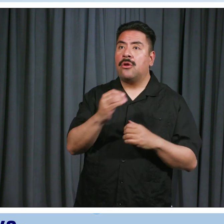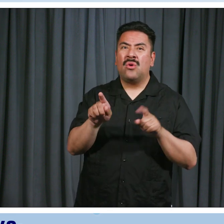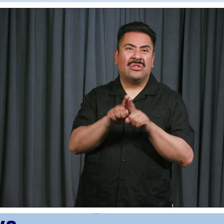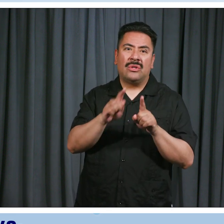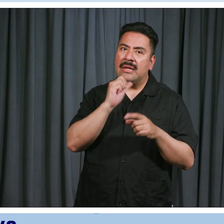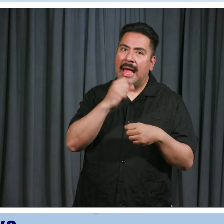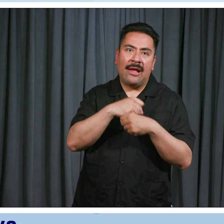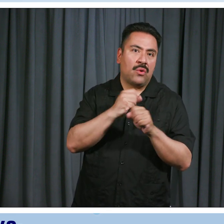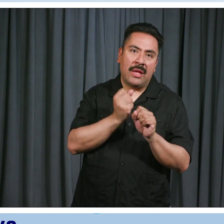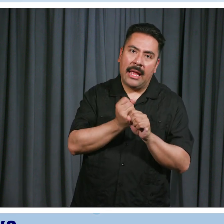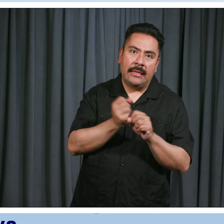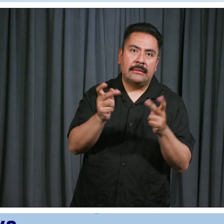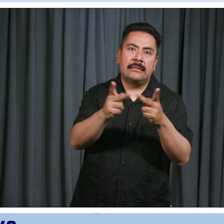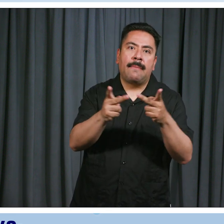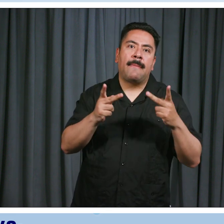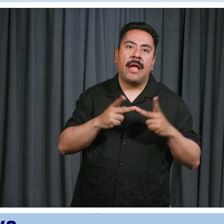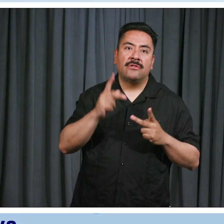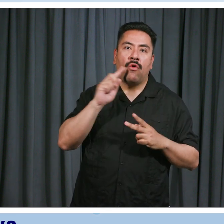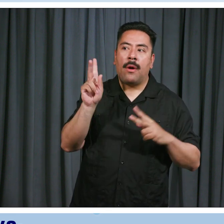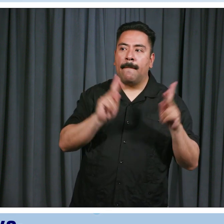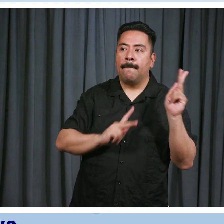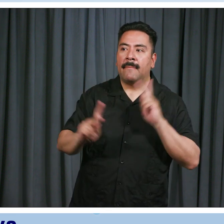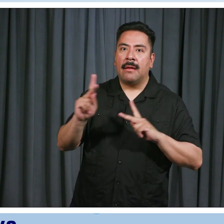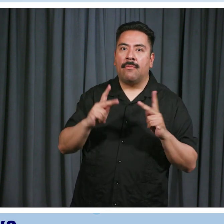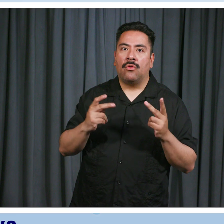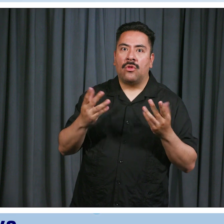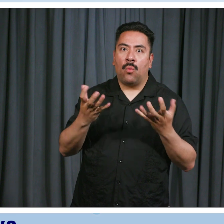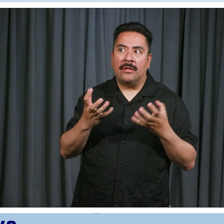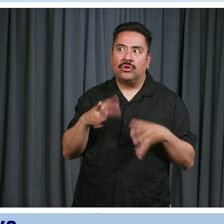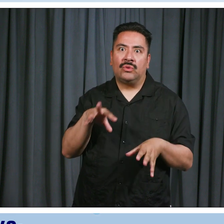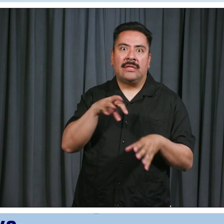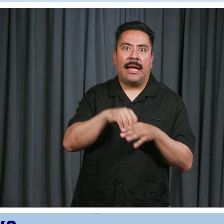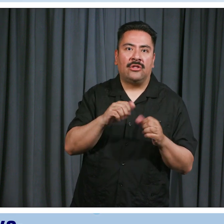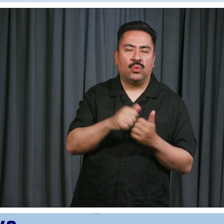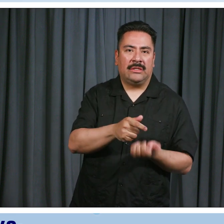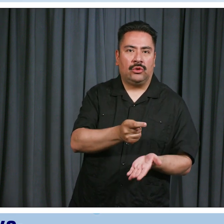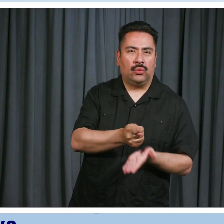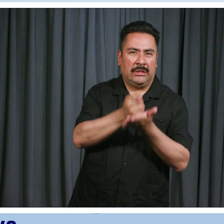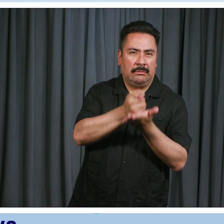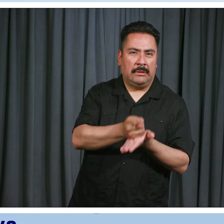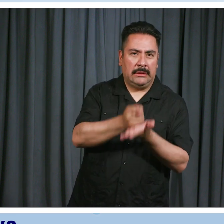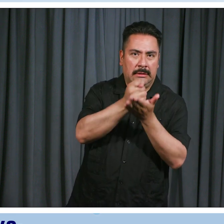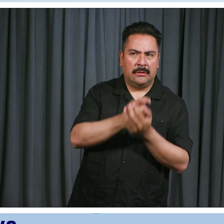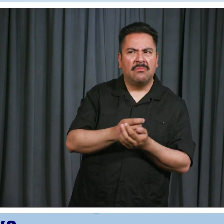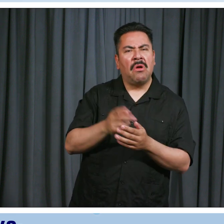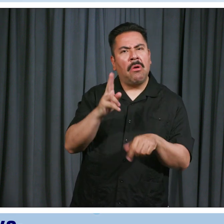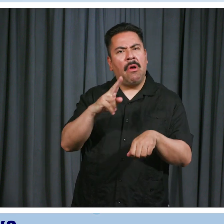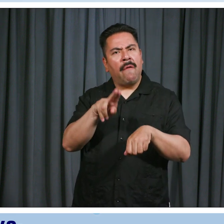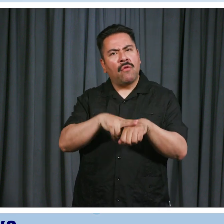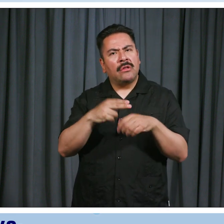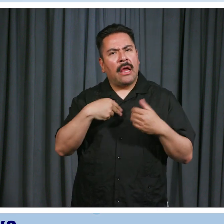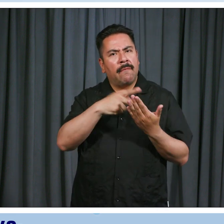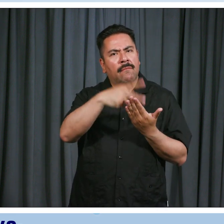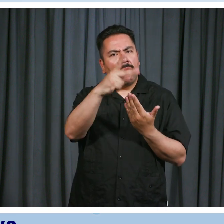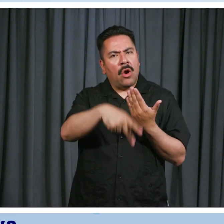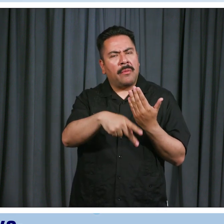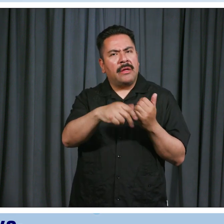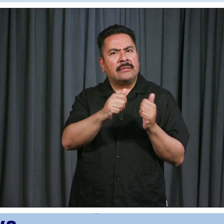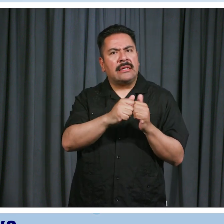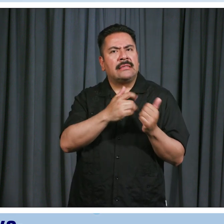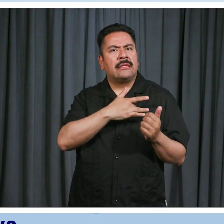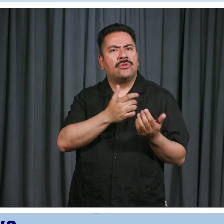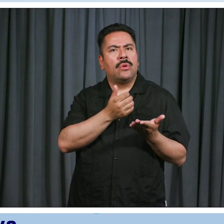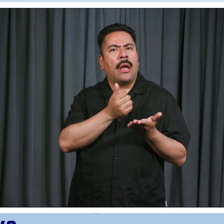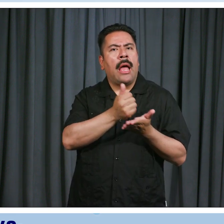create space for those who don't necessarily want to engage in treatment, right? Now, there's, of course, programs that assist with that, usually through the